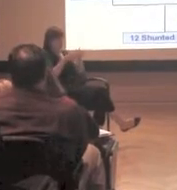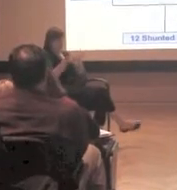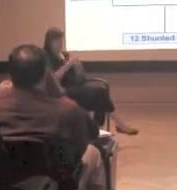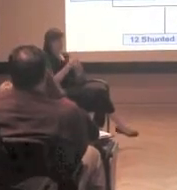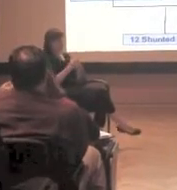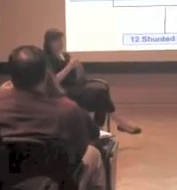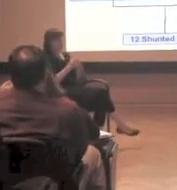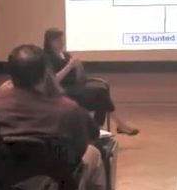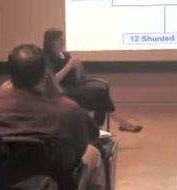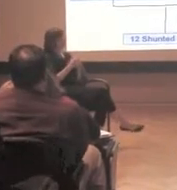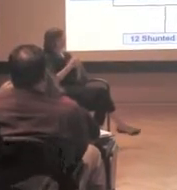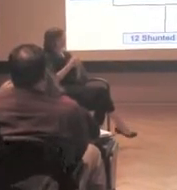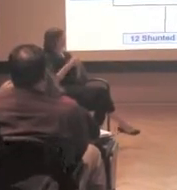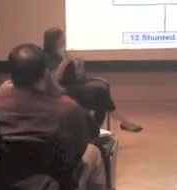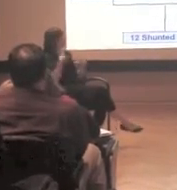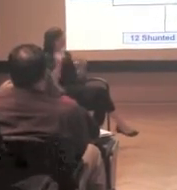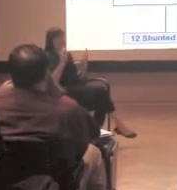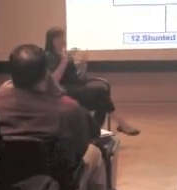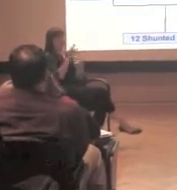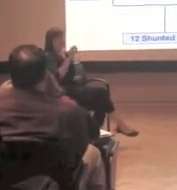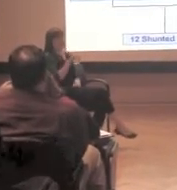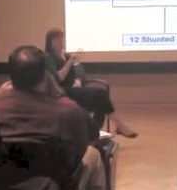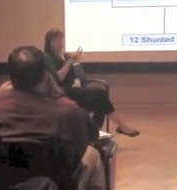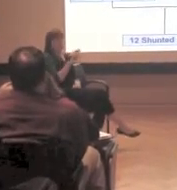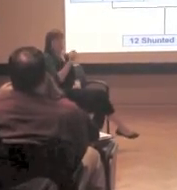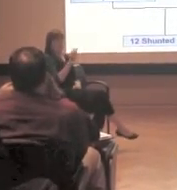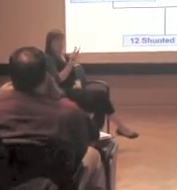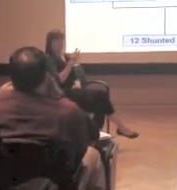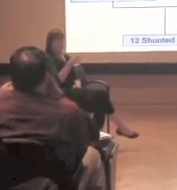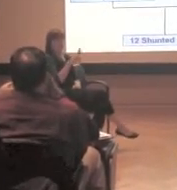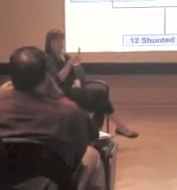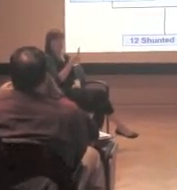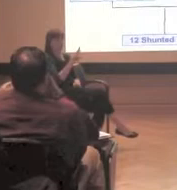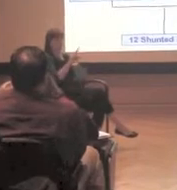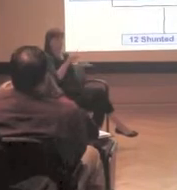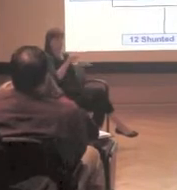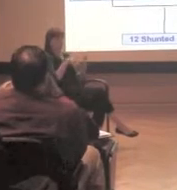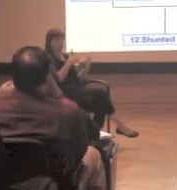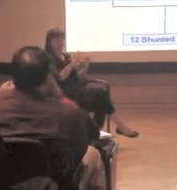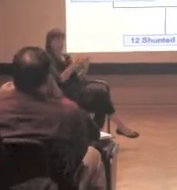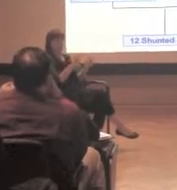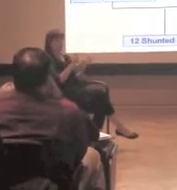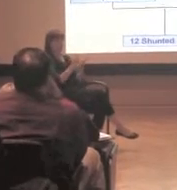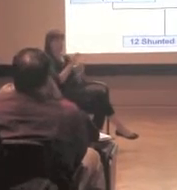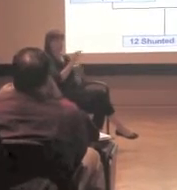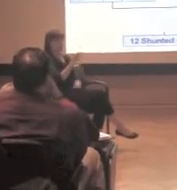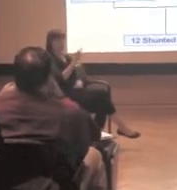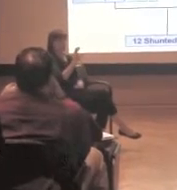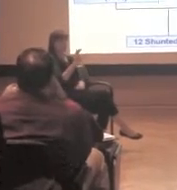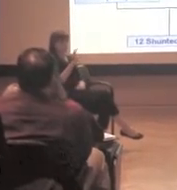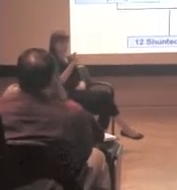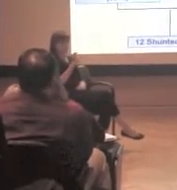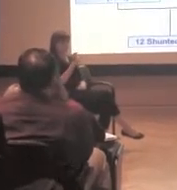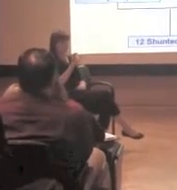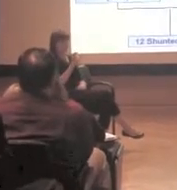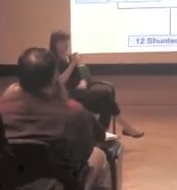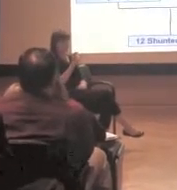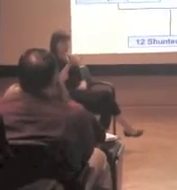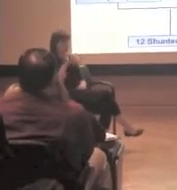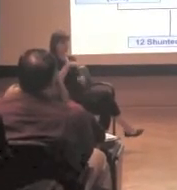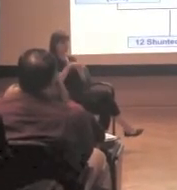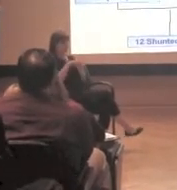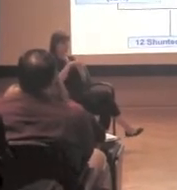since May 2012, 31 children have been born with myelomeningocele in our catchment